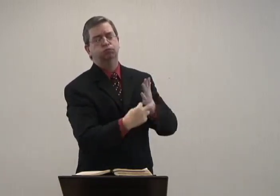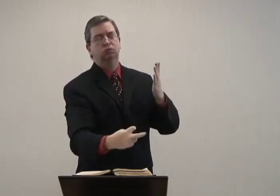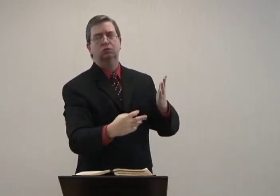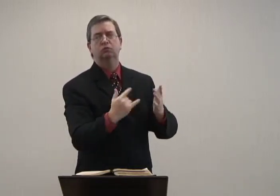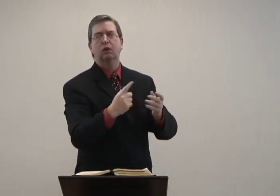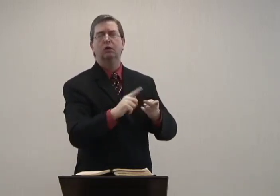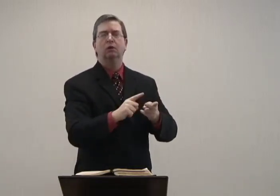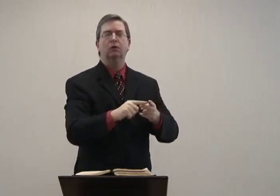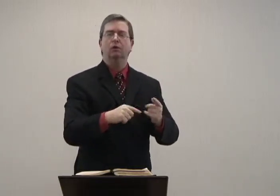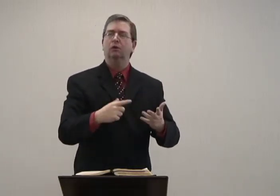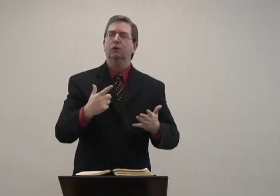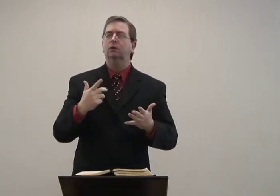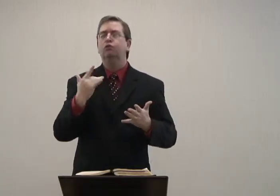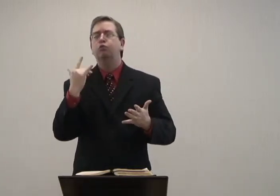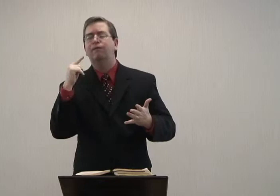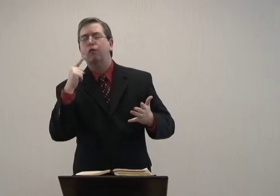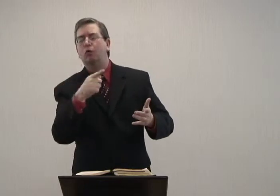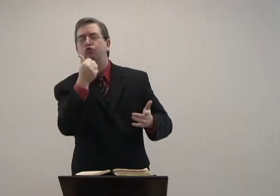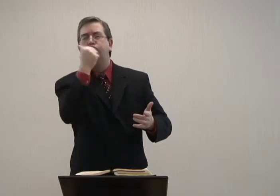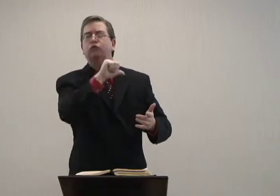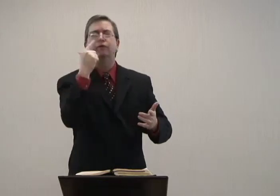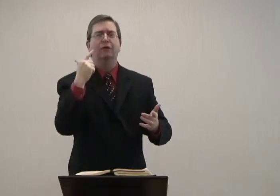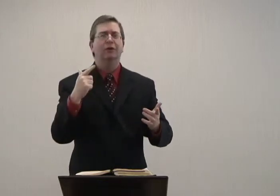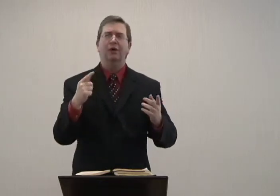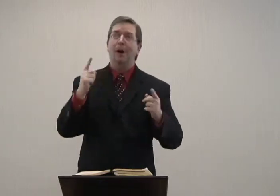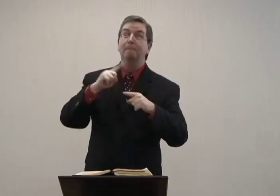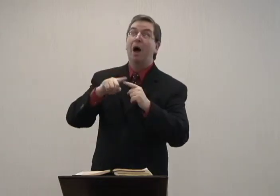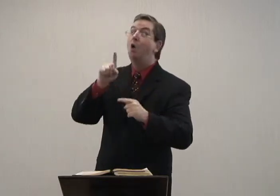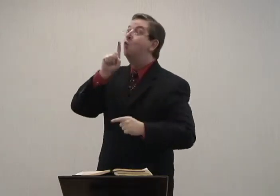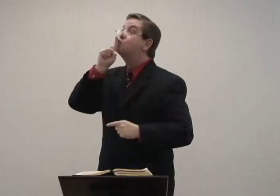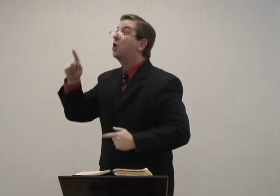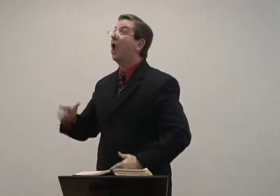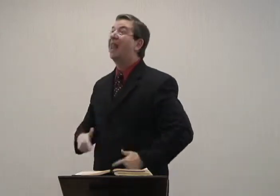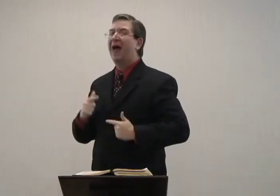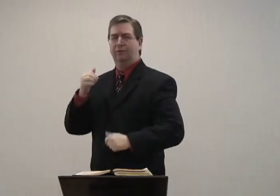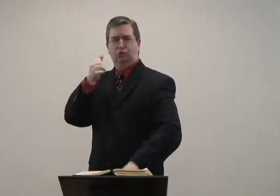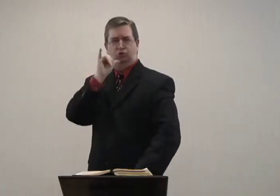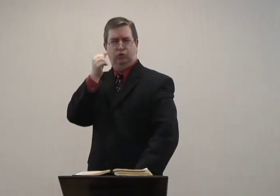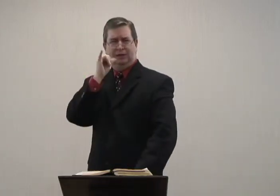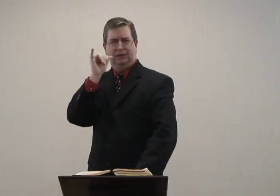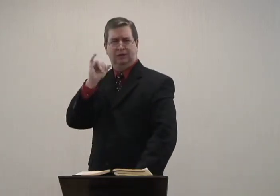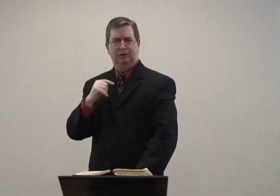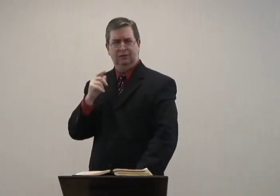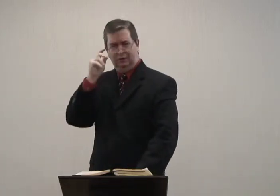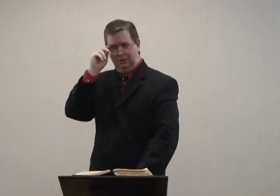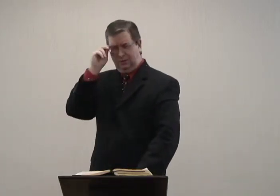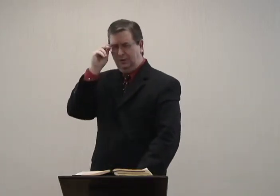And then they'd ask them, like, why were you speaking, were you drunk? But really, he would drink too.